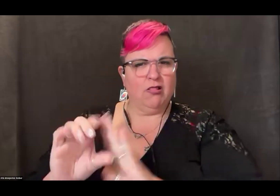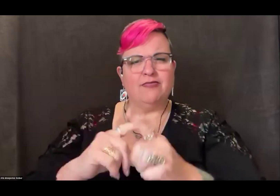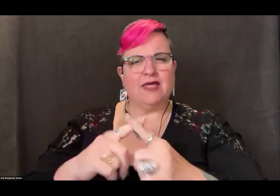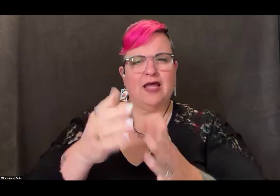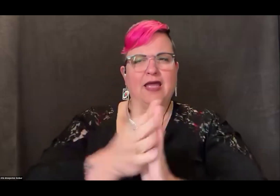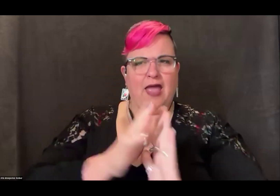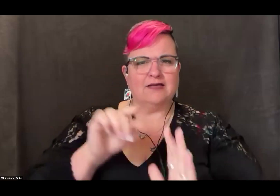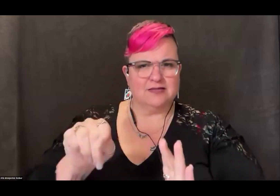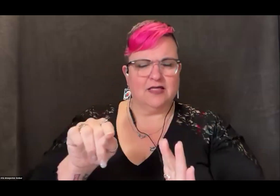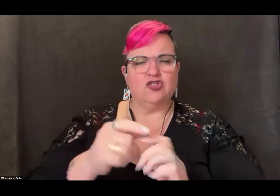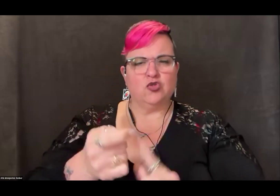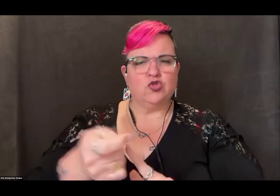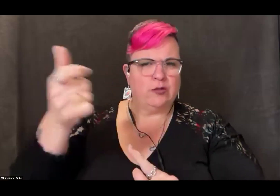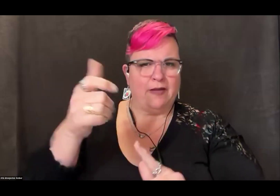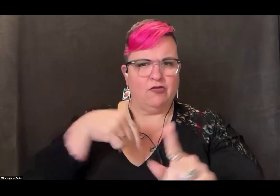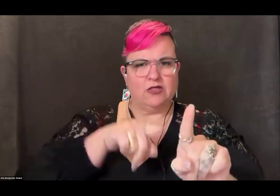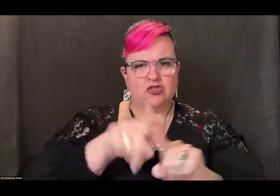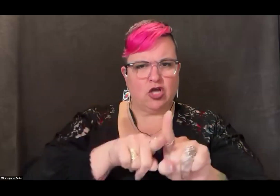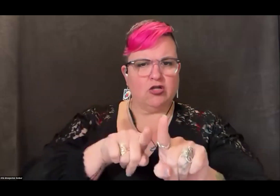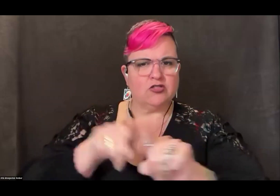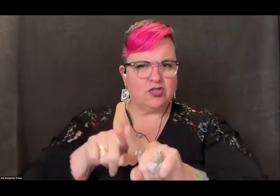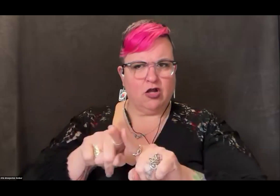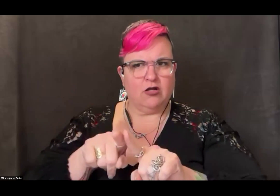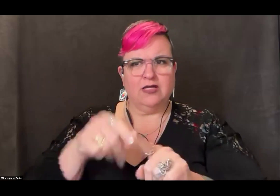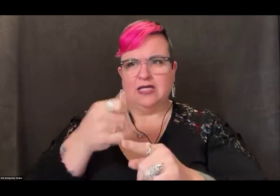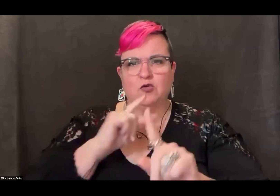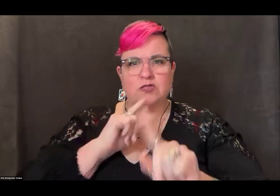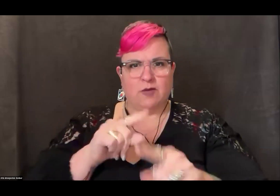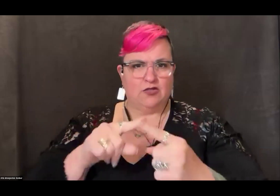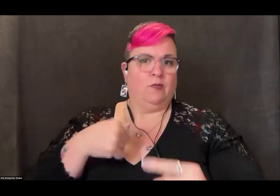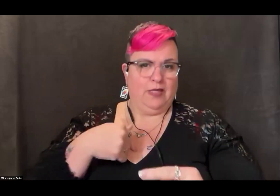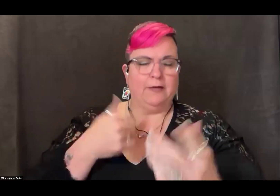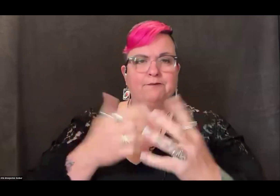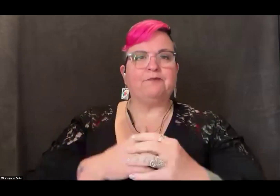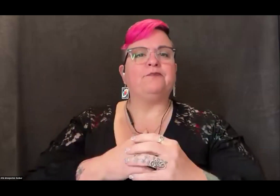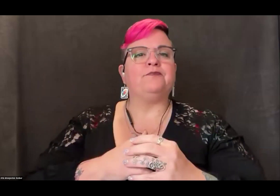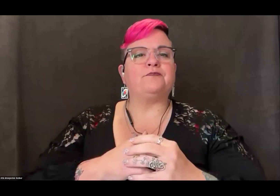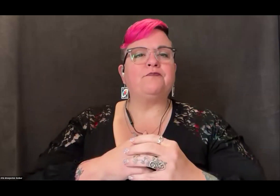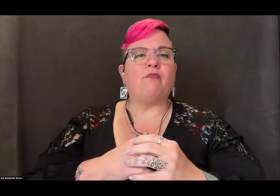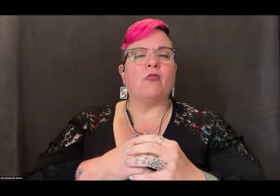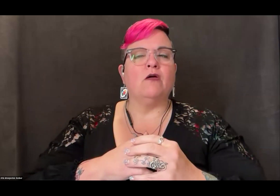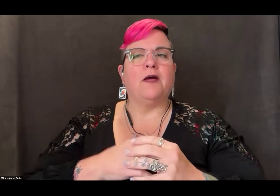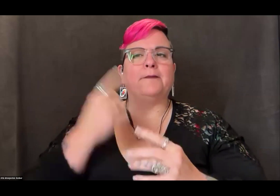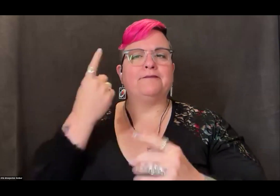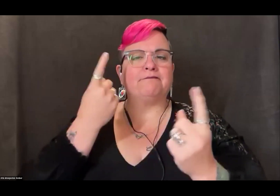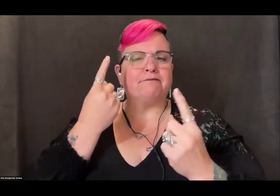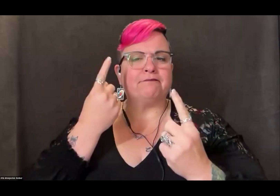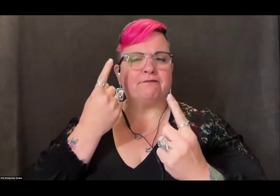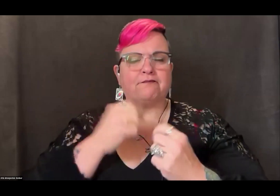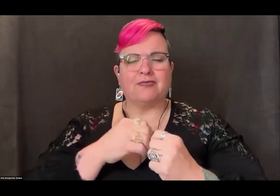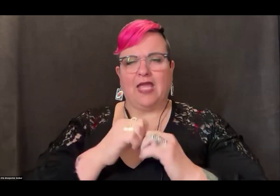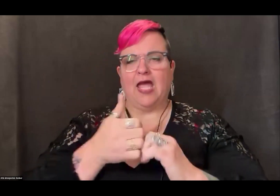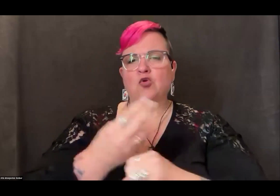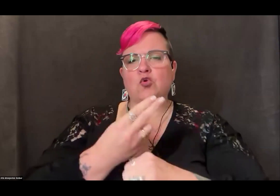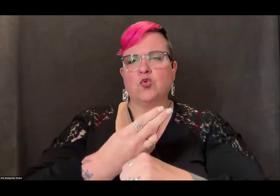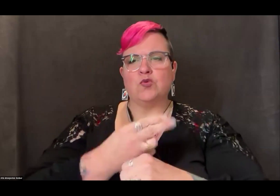ask it to strip it out in its responses to me. But I was curious about how to